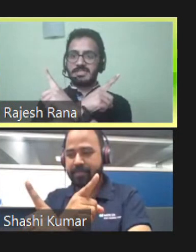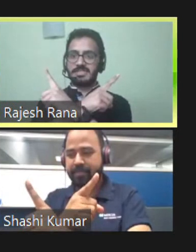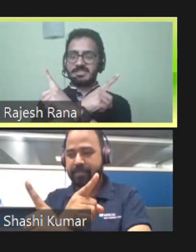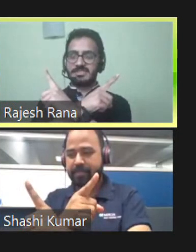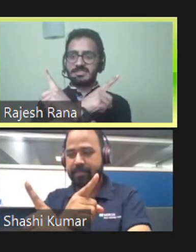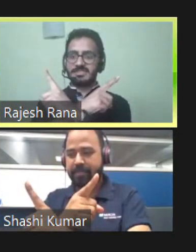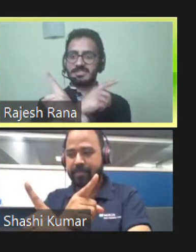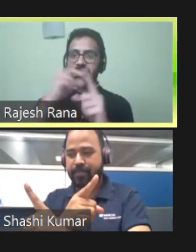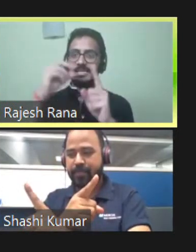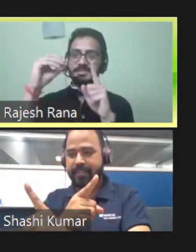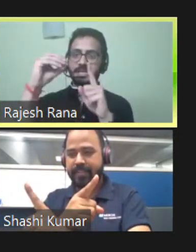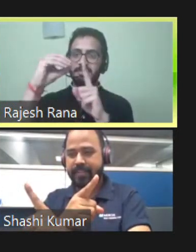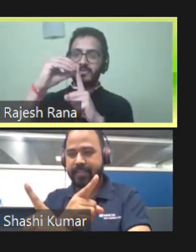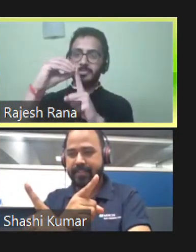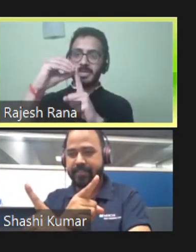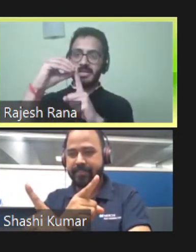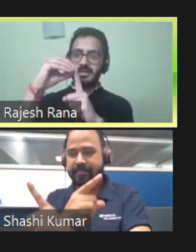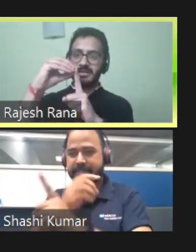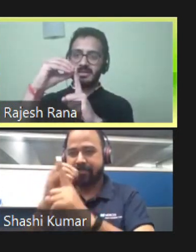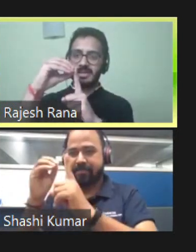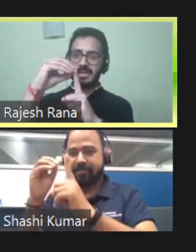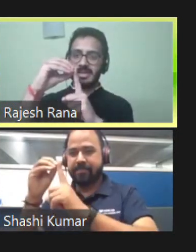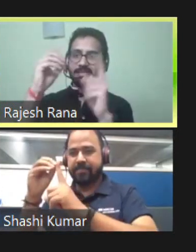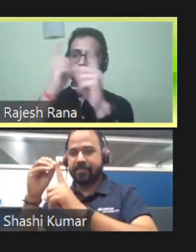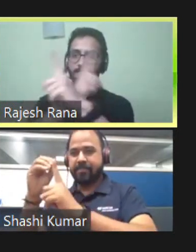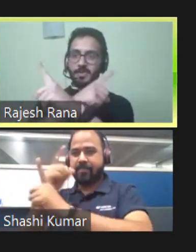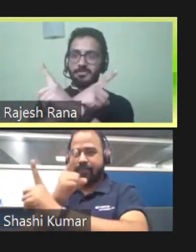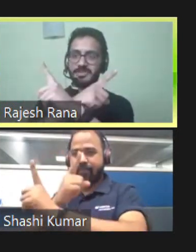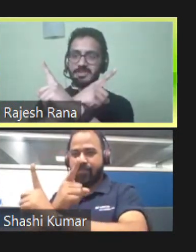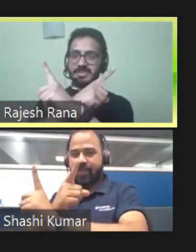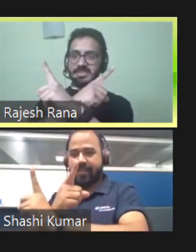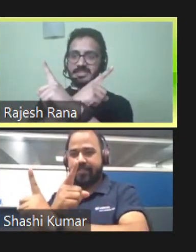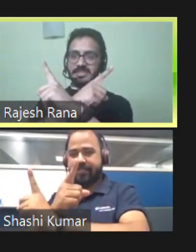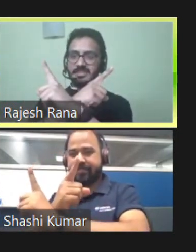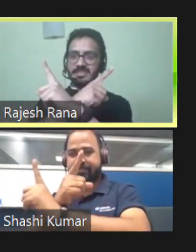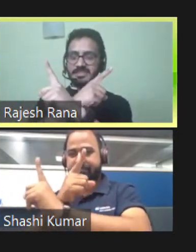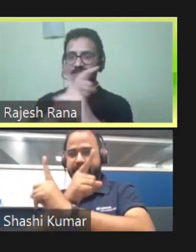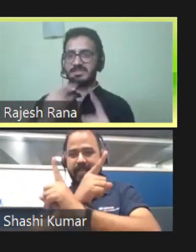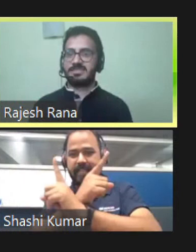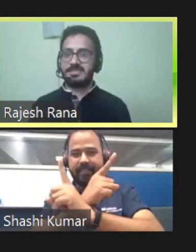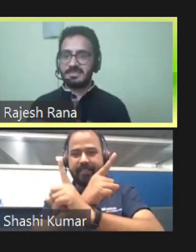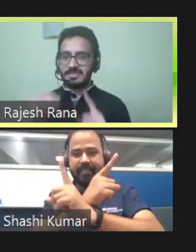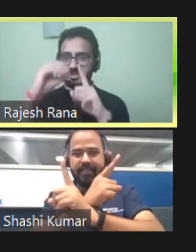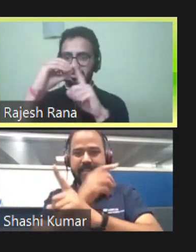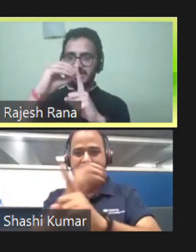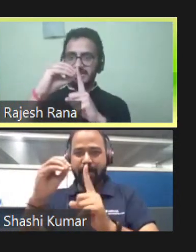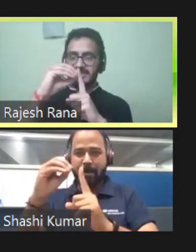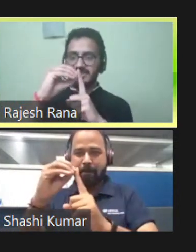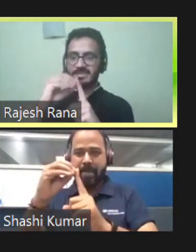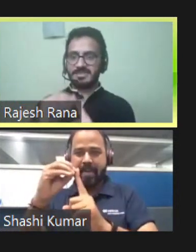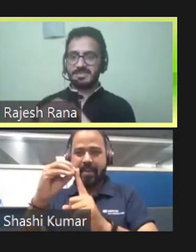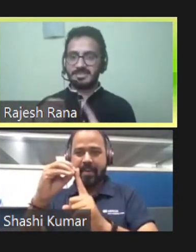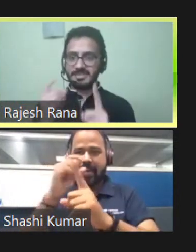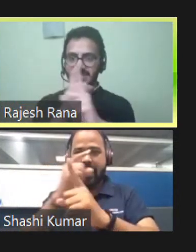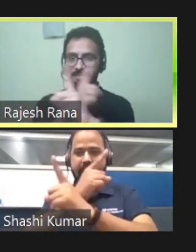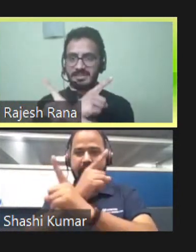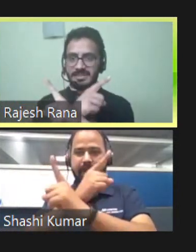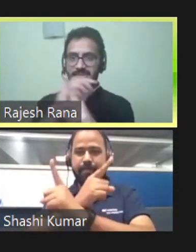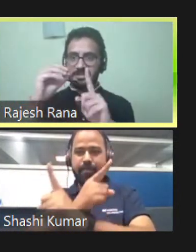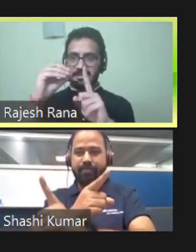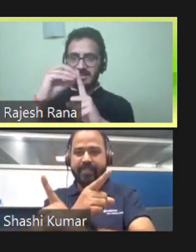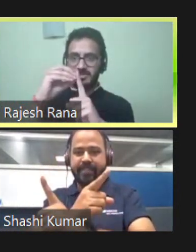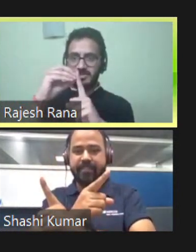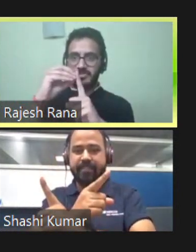Professor. It stands for P and then professor. Right. That's like good. P